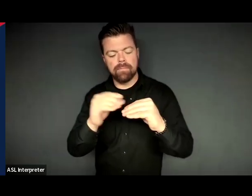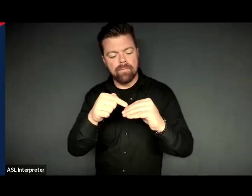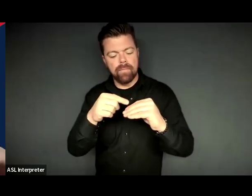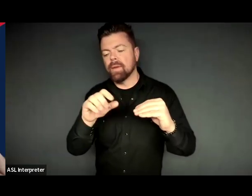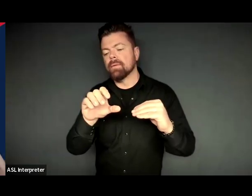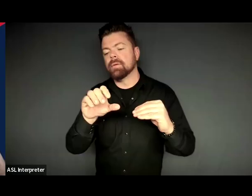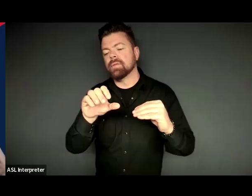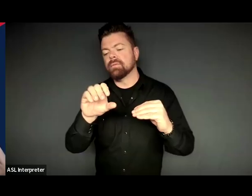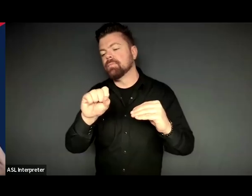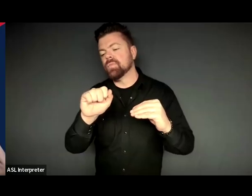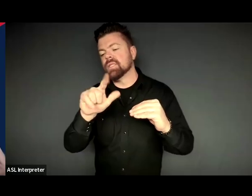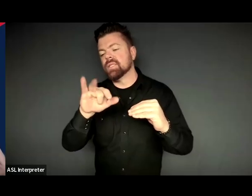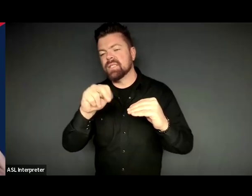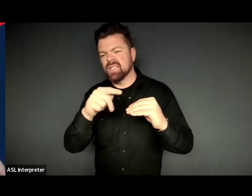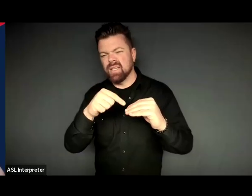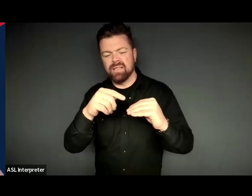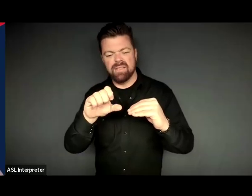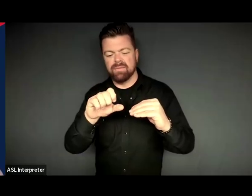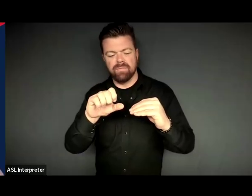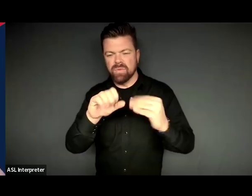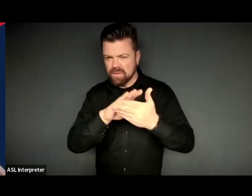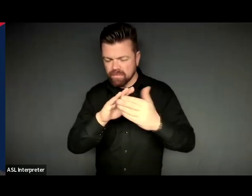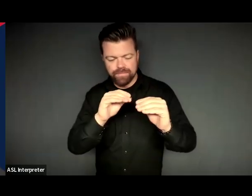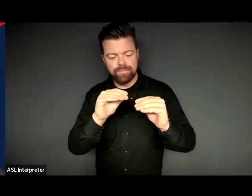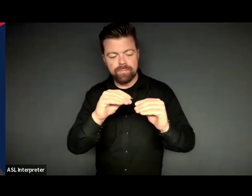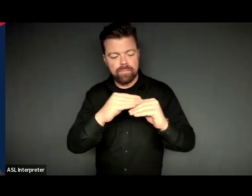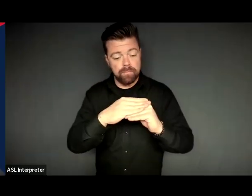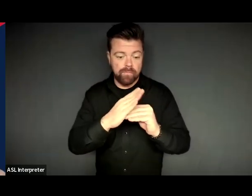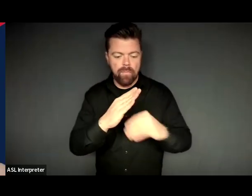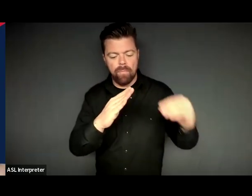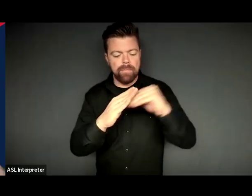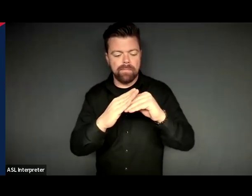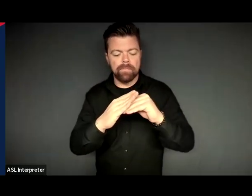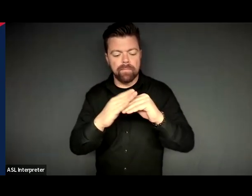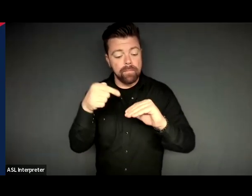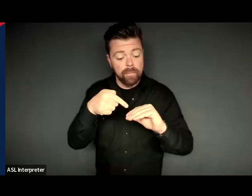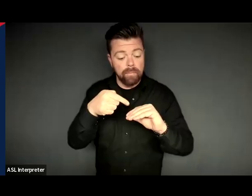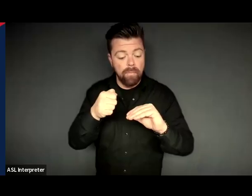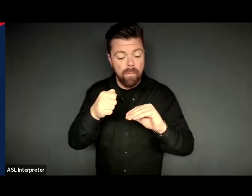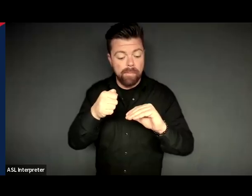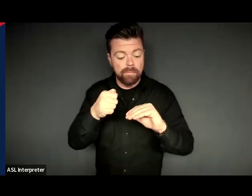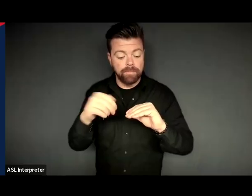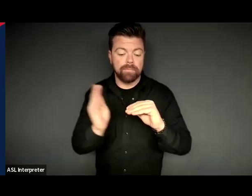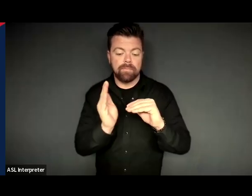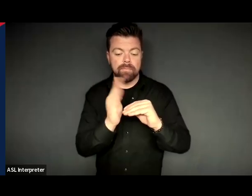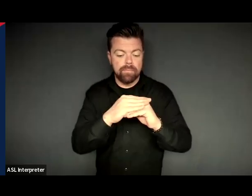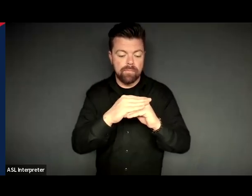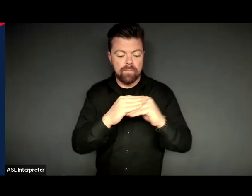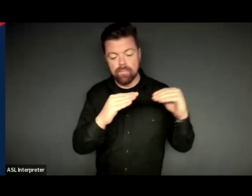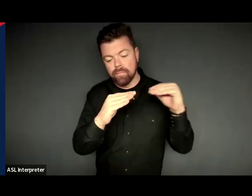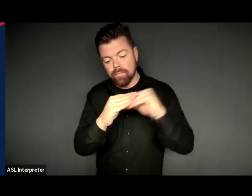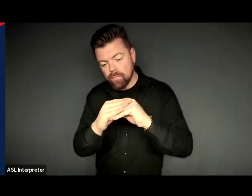sterile saline on it. And you put that into the wound, and then you pull that out as it